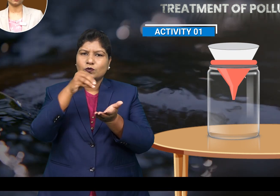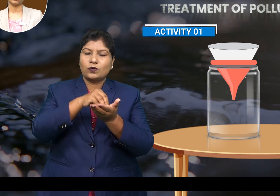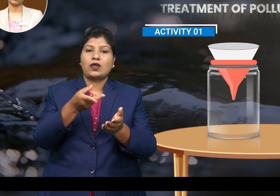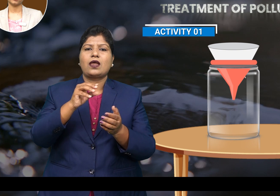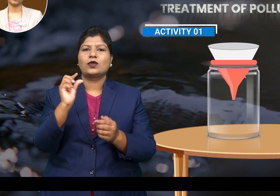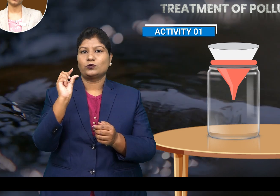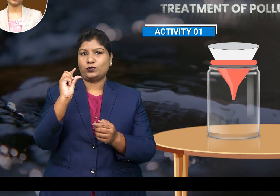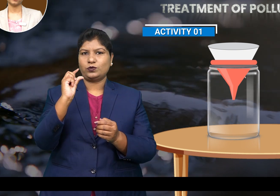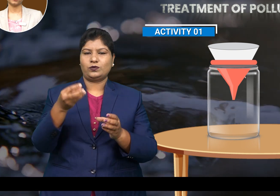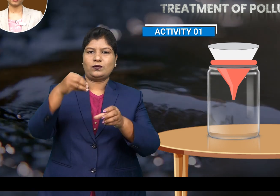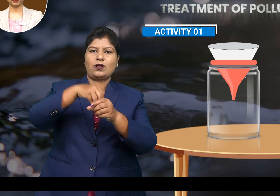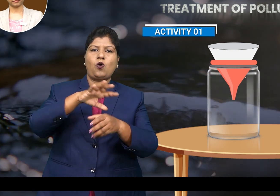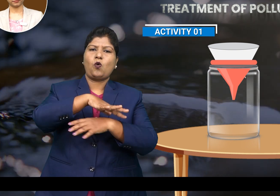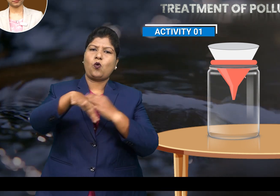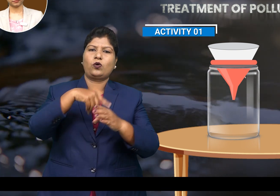funnel.